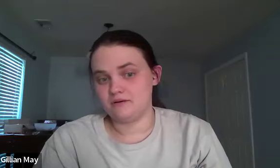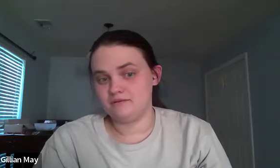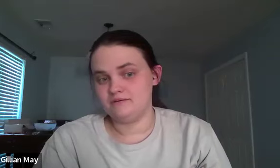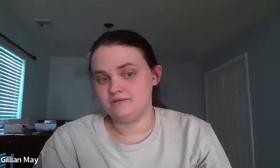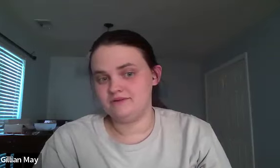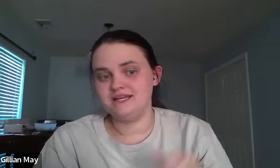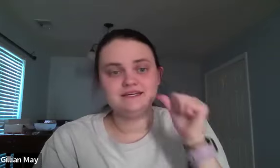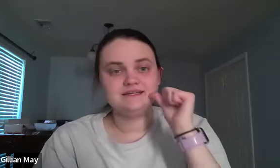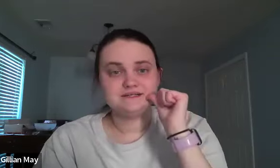tomorrow.